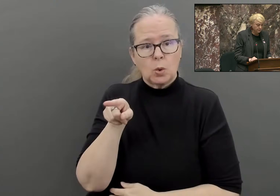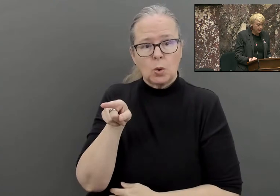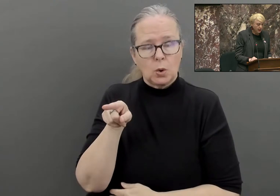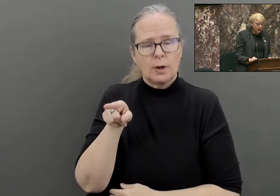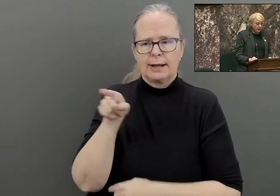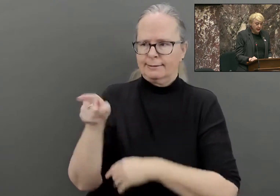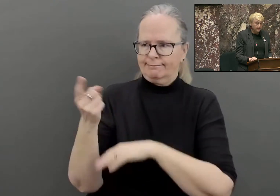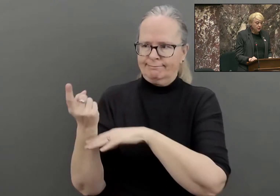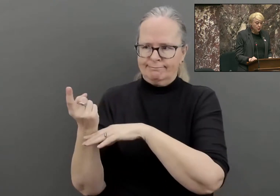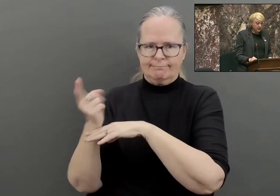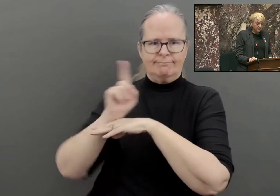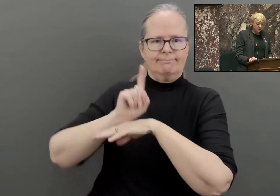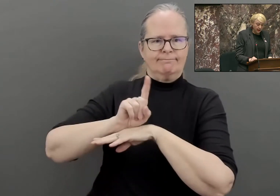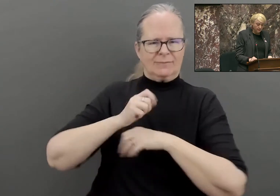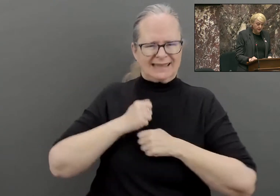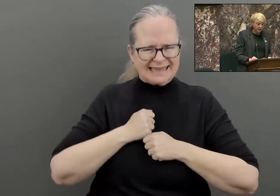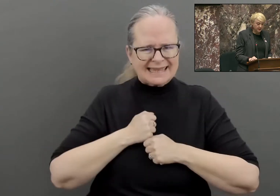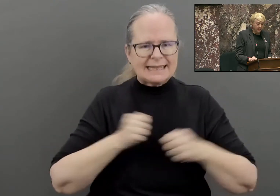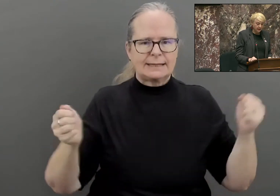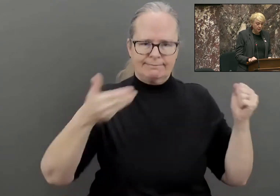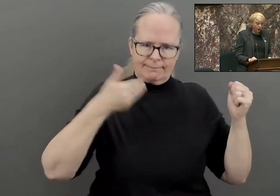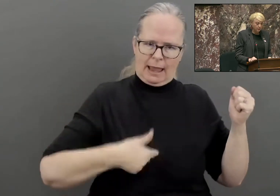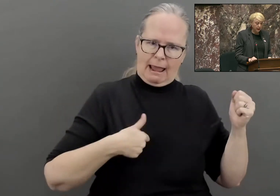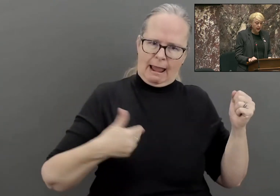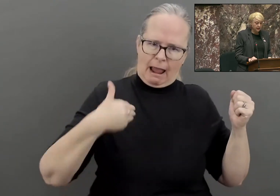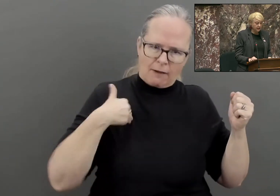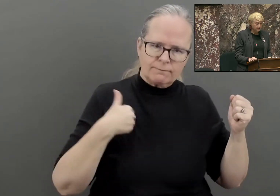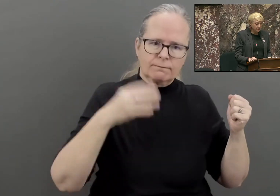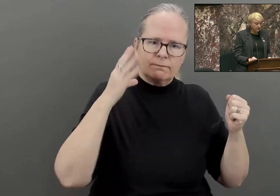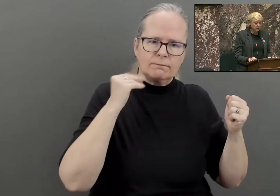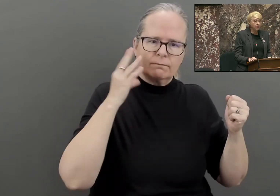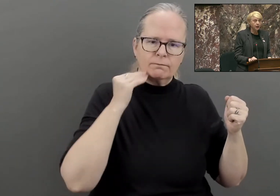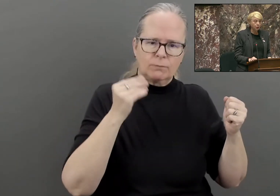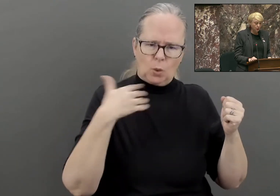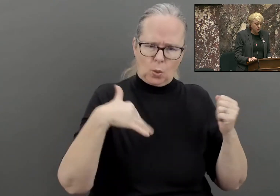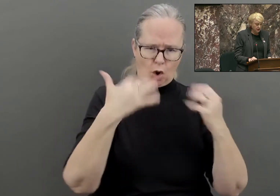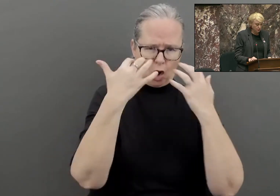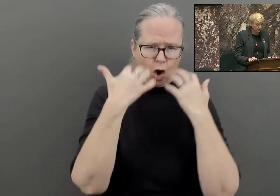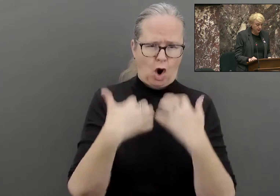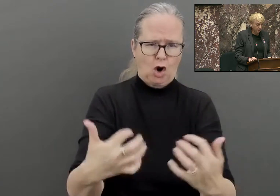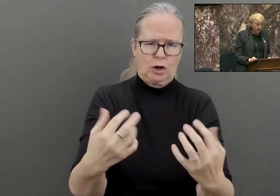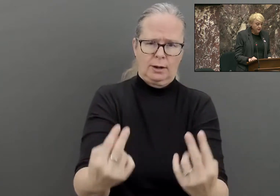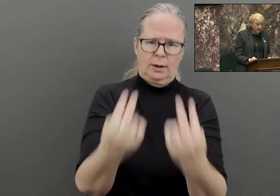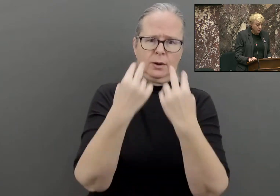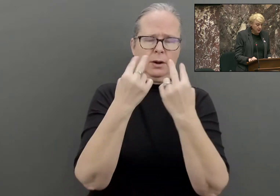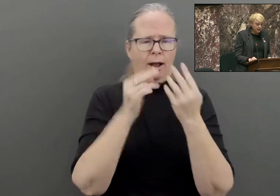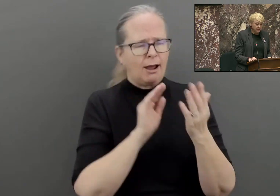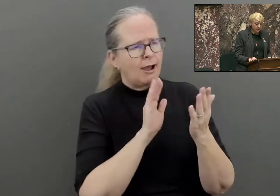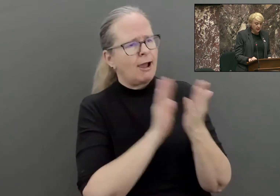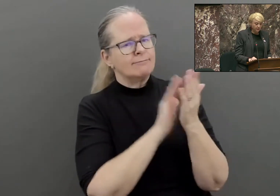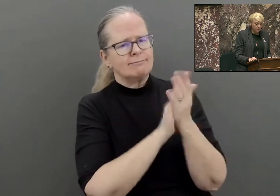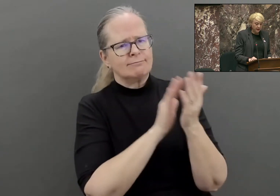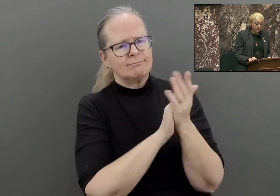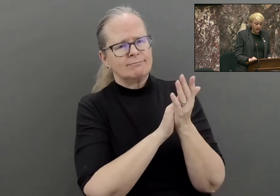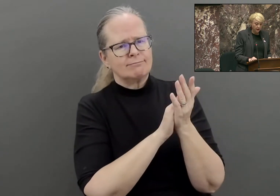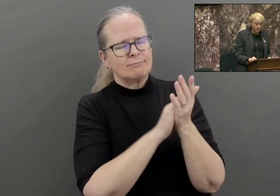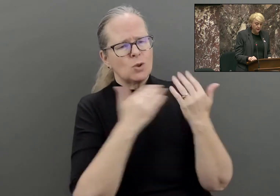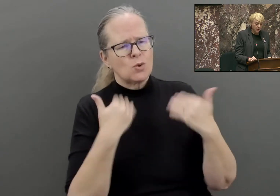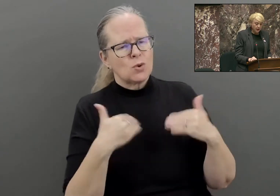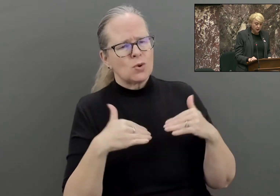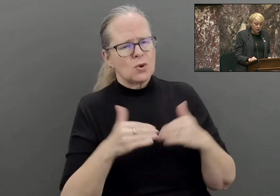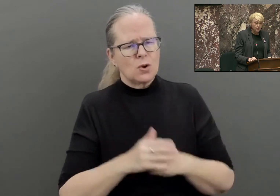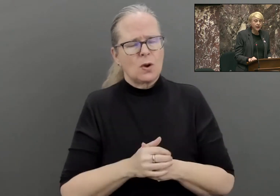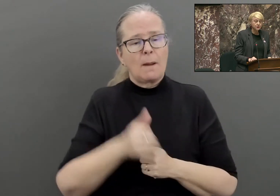cheer. David, who is himself a stand-up comic and suffers from a bipolar disorder, founded Stand Up for Mental